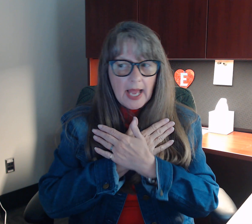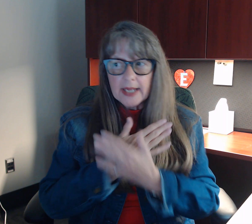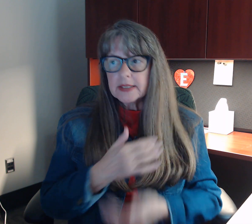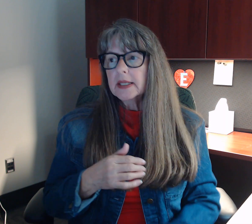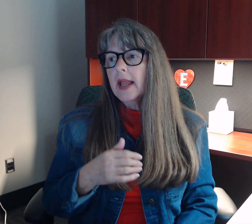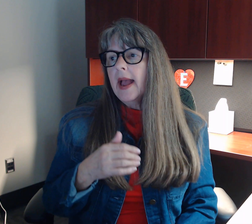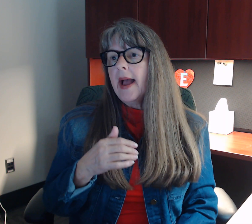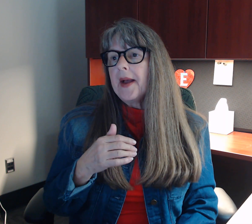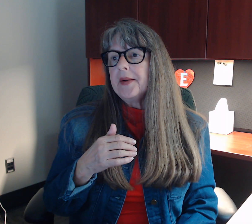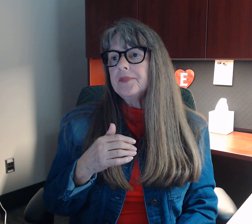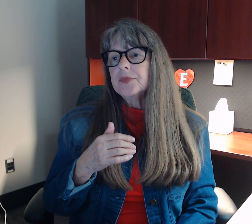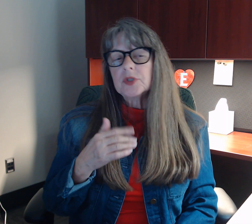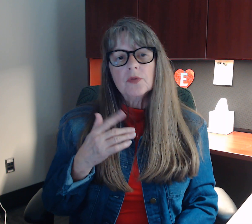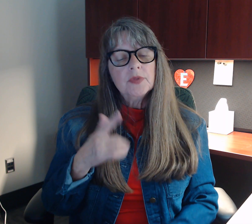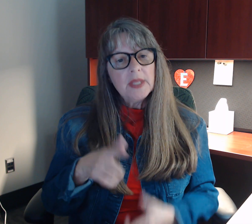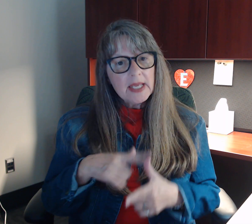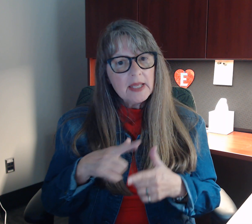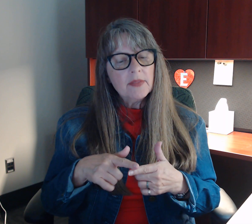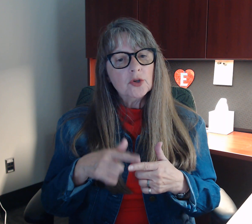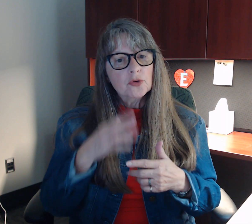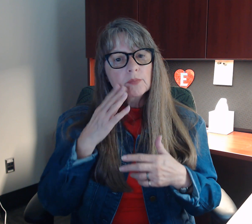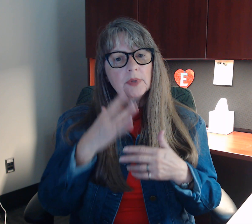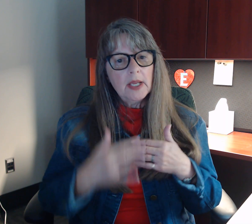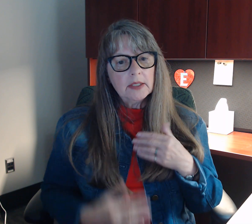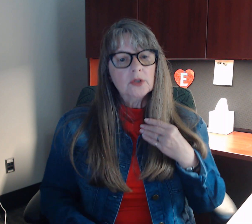relax. So then that your blood can just,